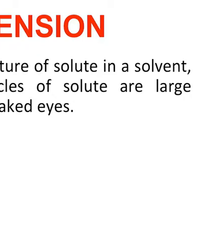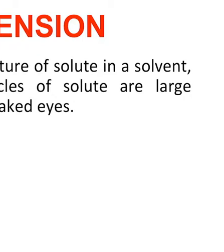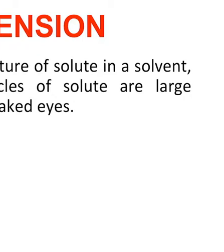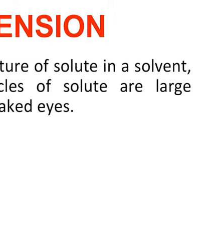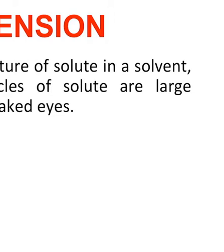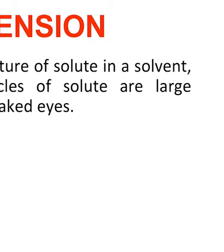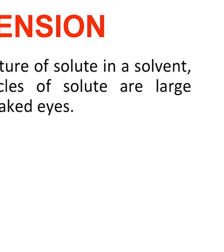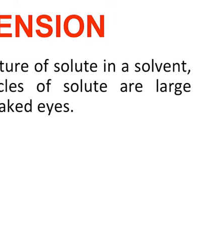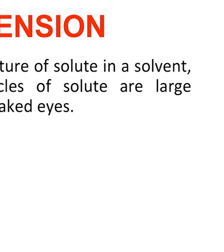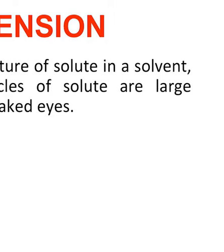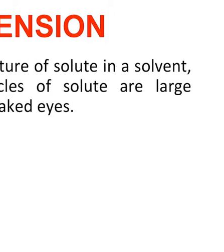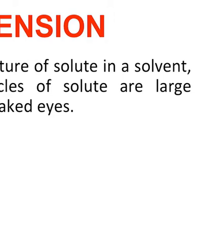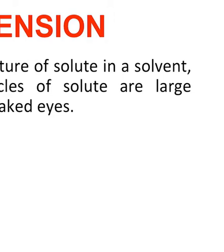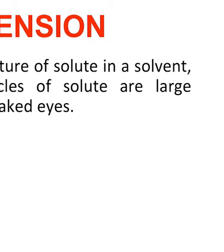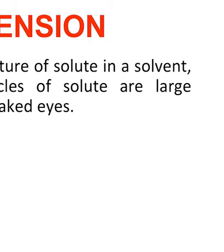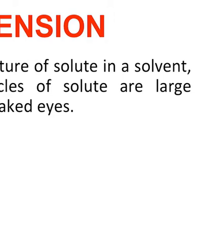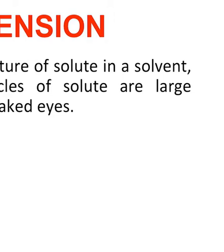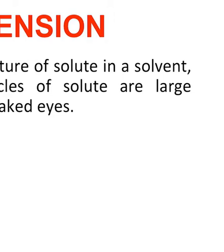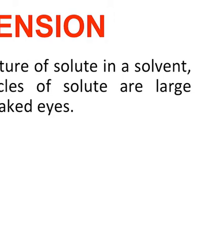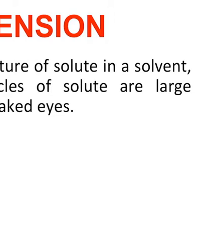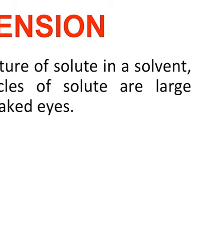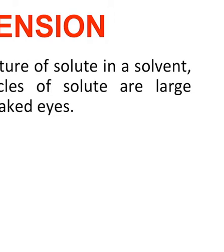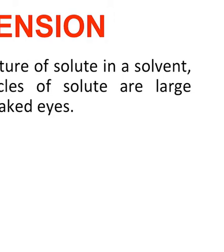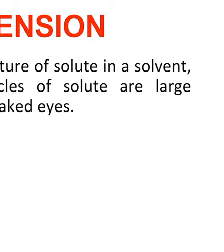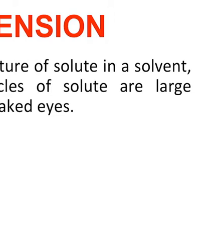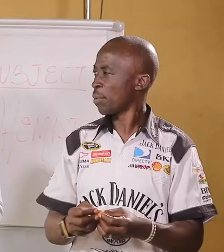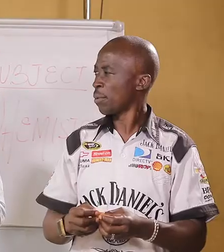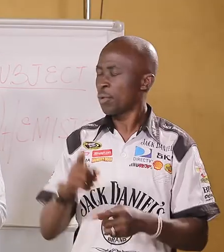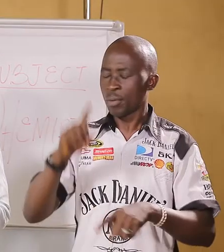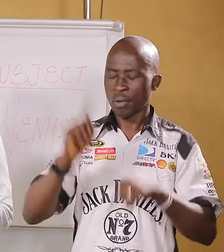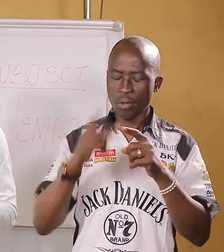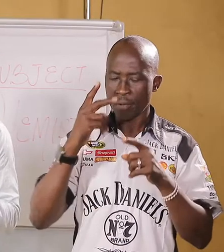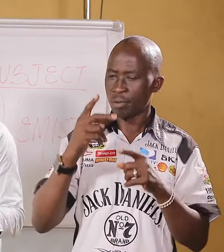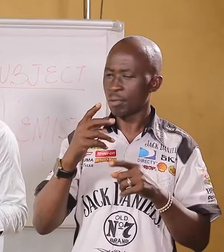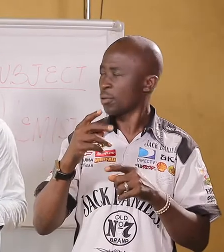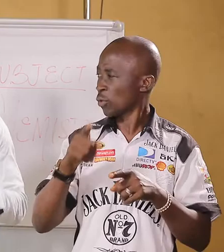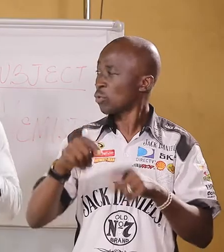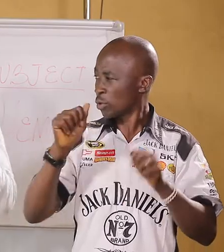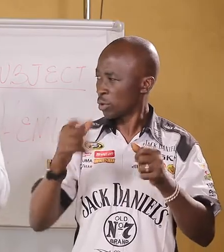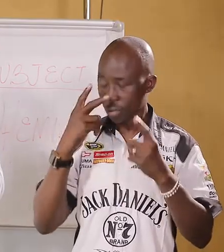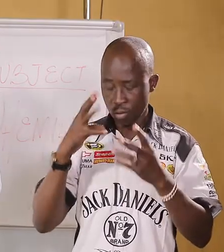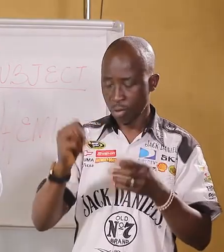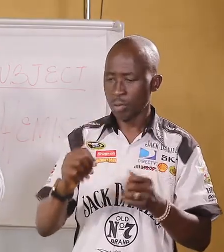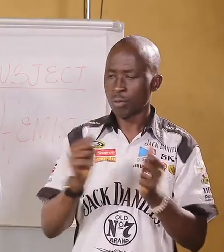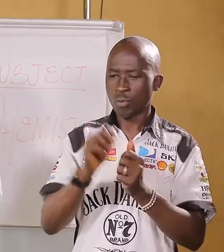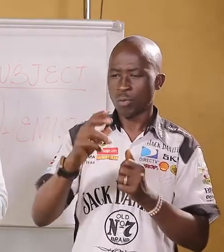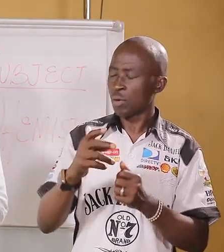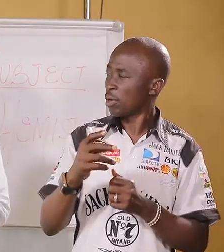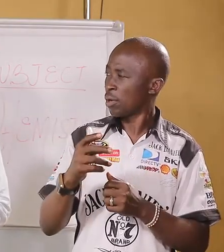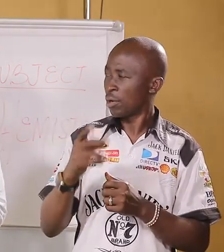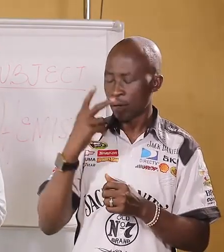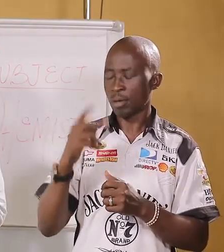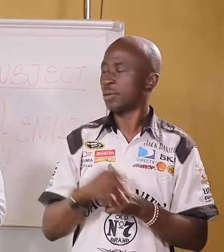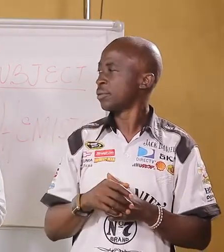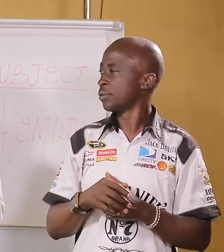the undissolved particles of solute are large enough to be seen with a naked eyes. That means in a suspension, you'll be able to see the